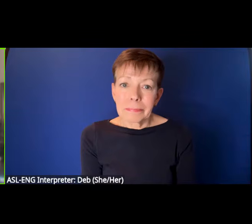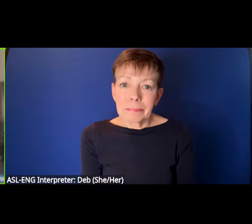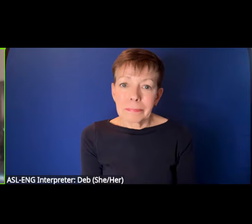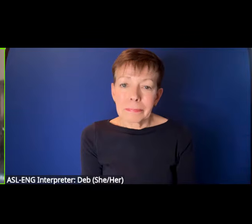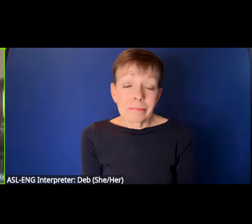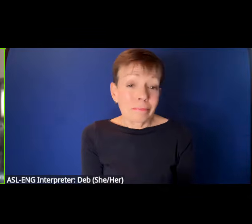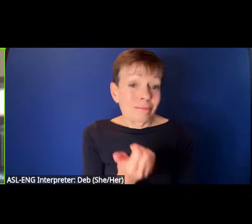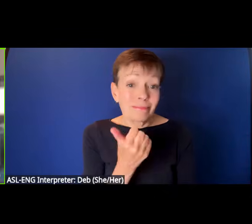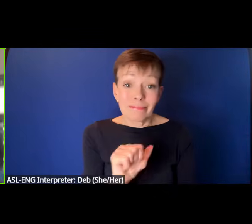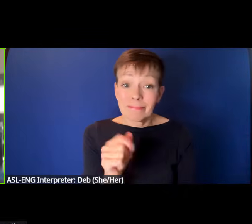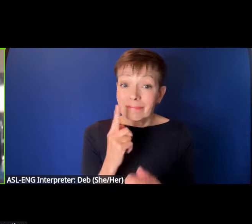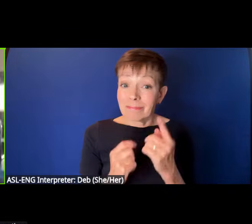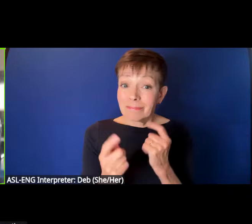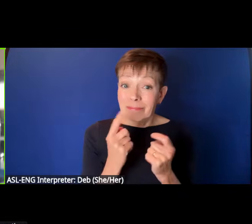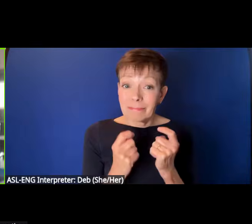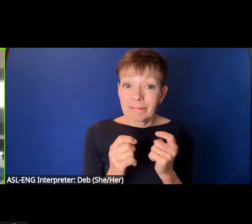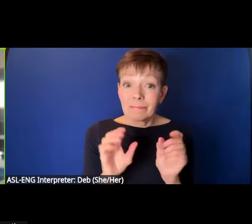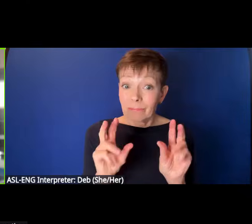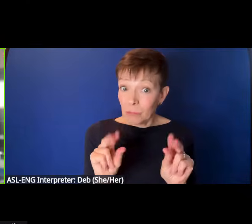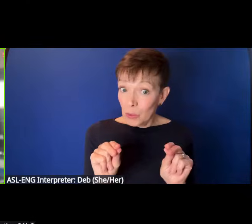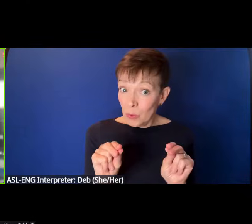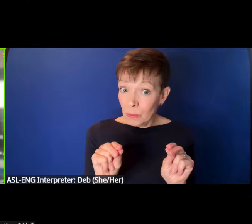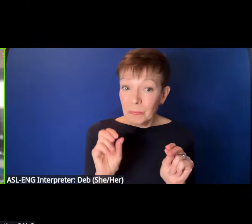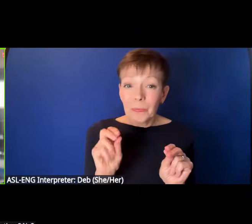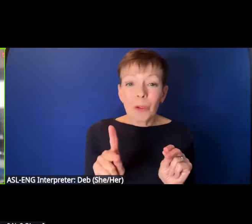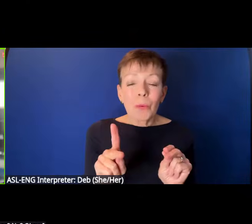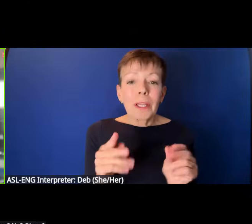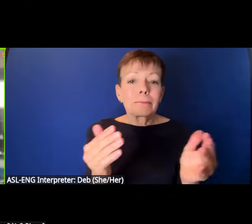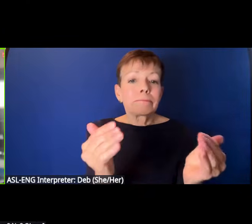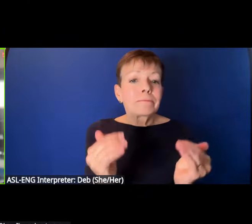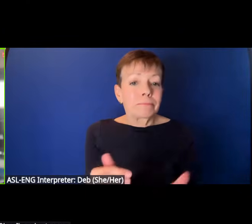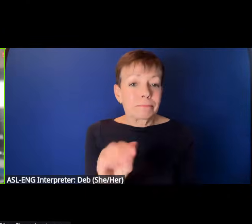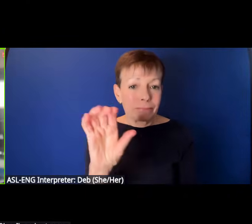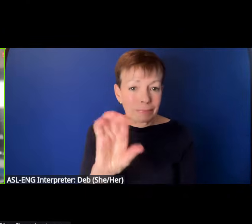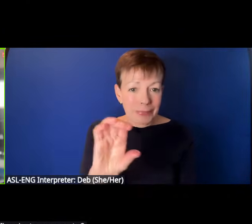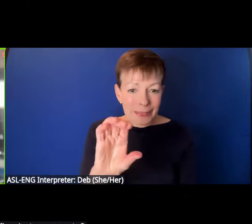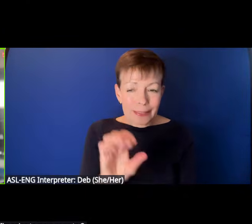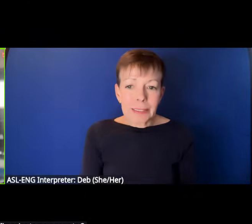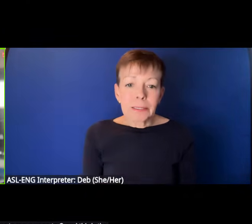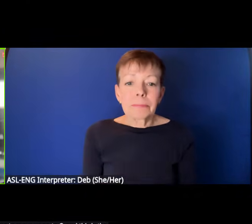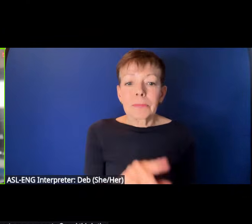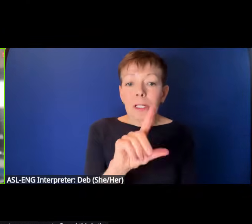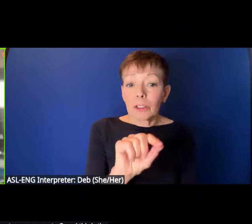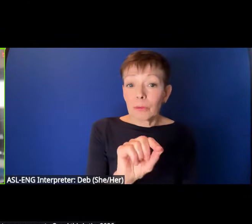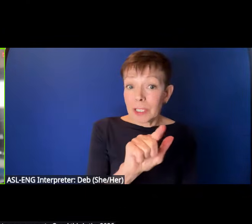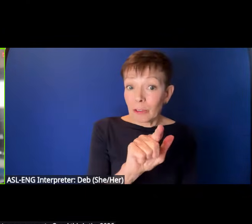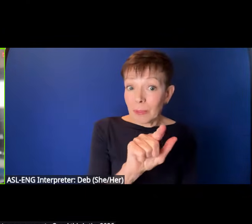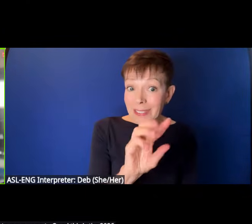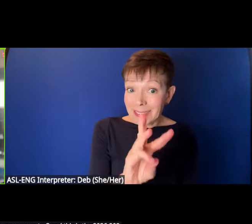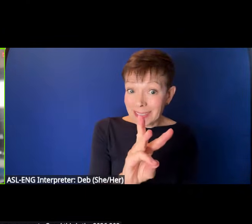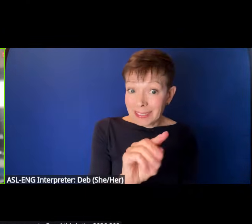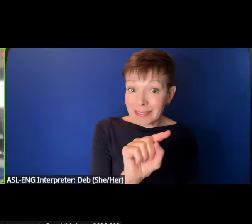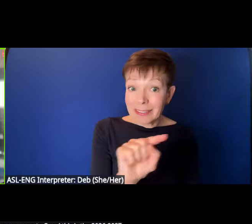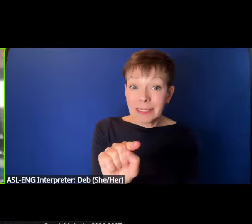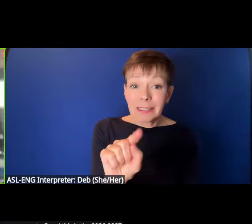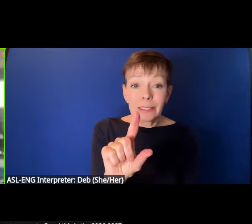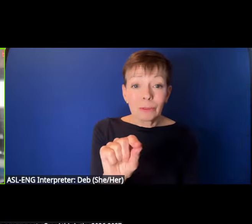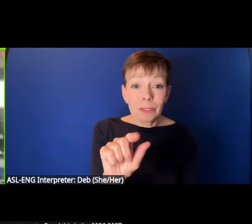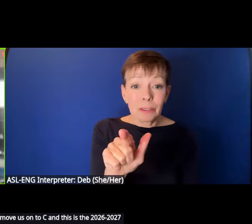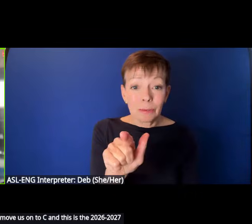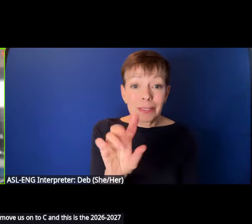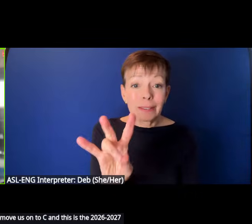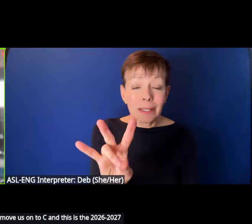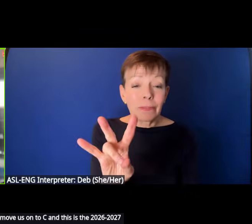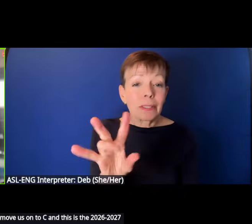Any questions? No, okay. I'm gonna move us on to C, and this is the 2026-2027 special academy